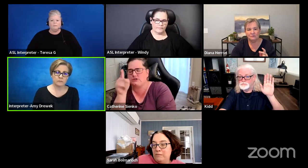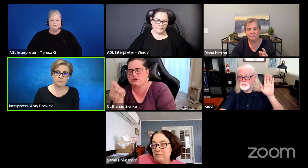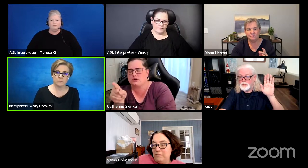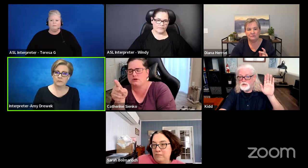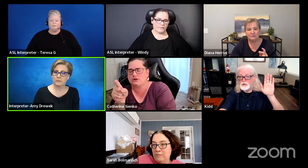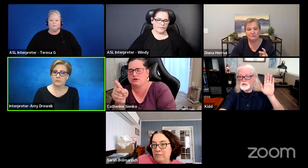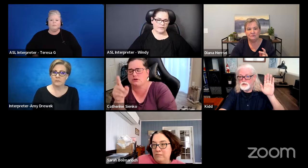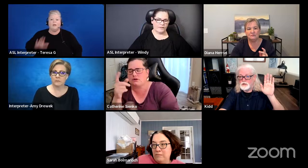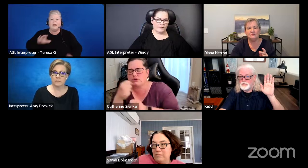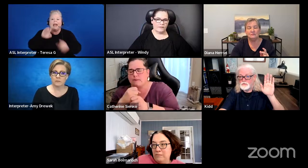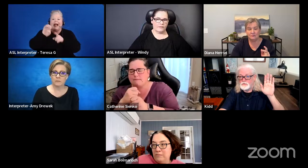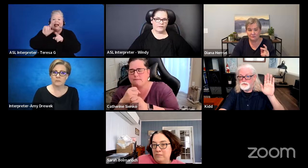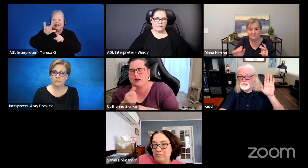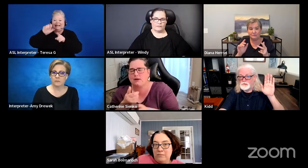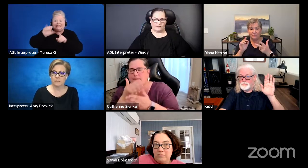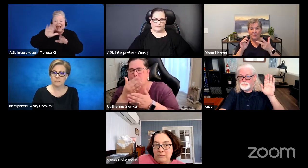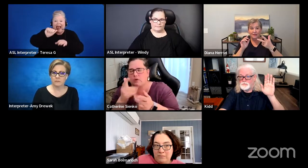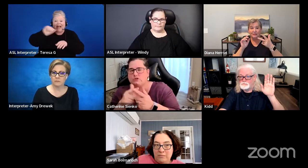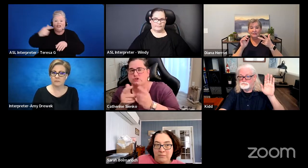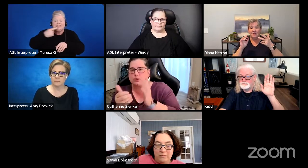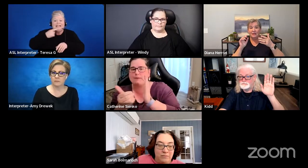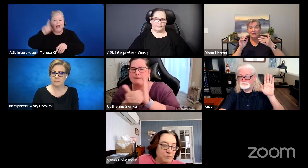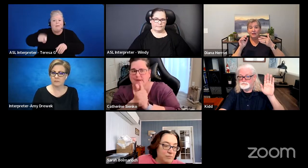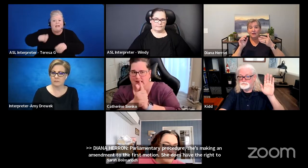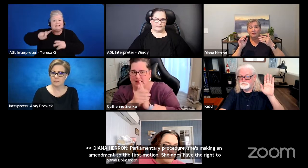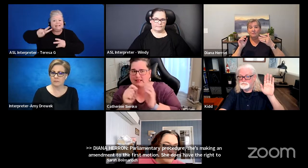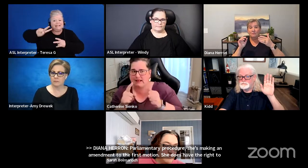But it also has to be seconded, just so you know.